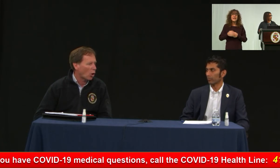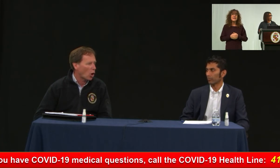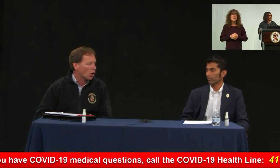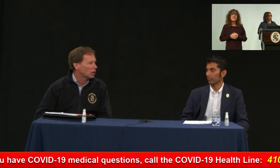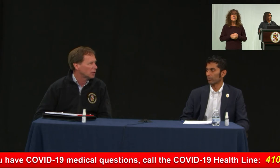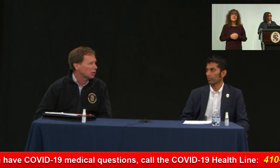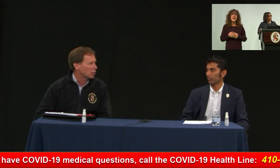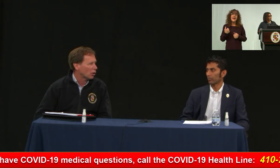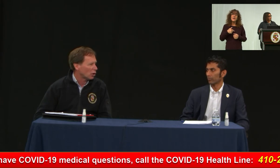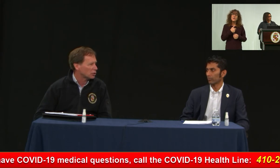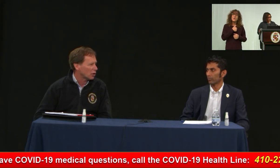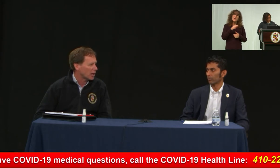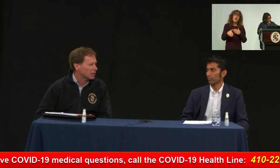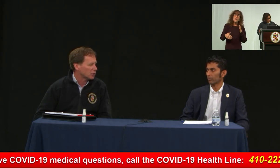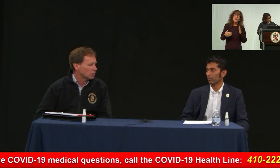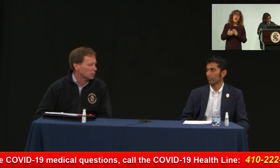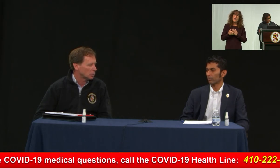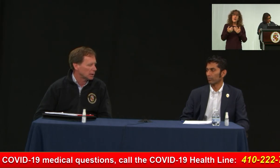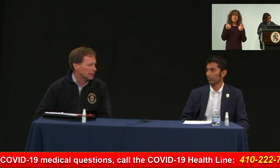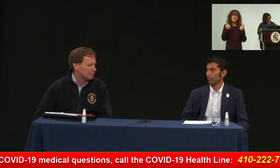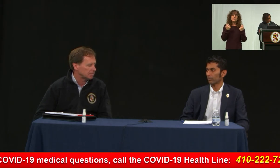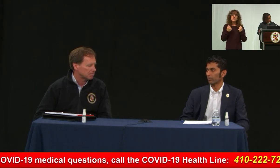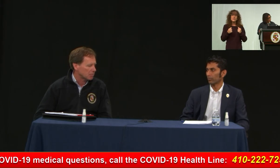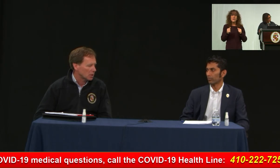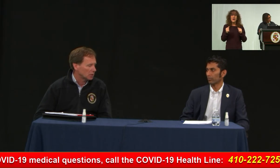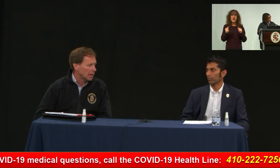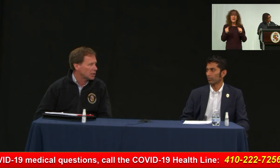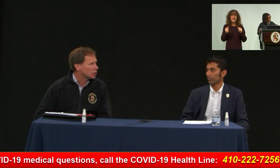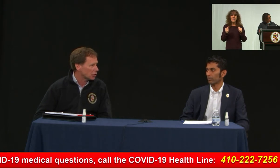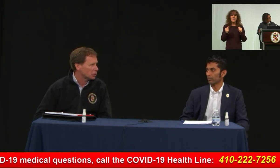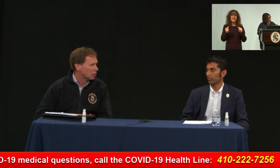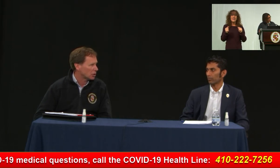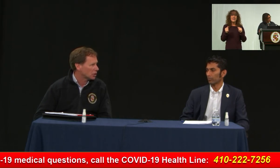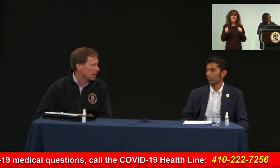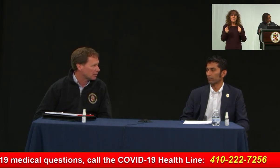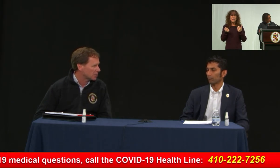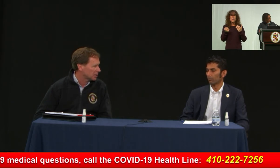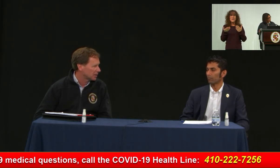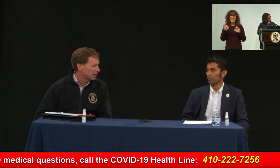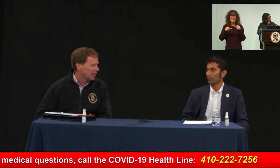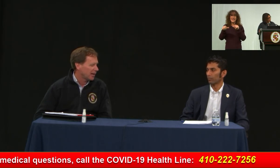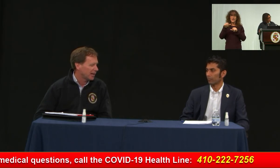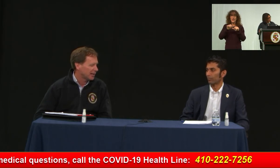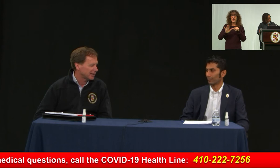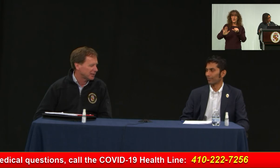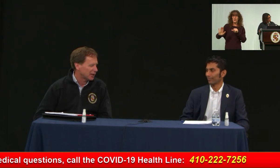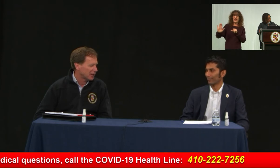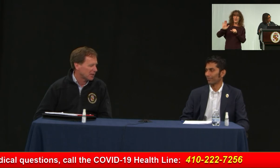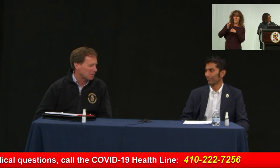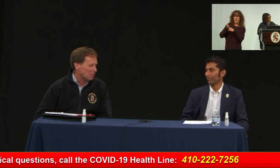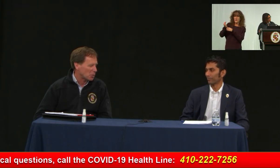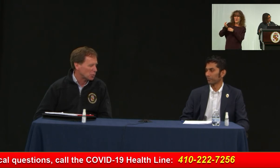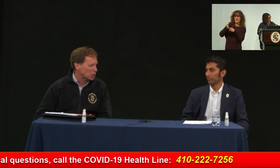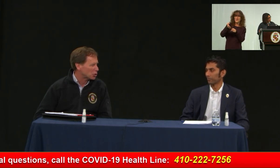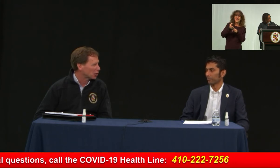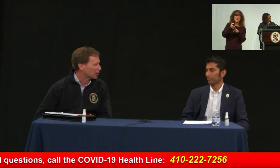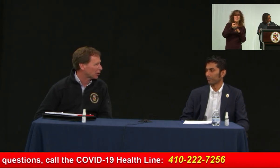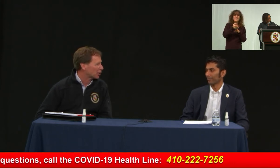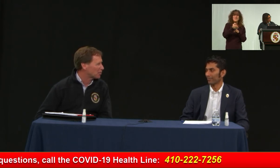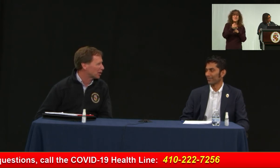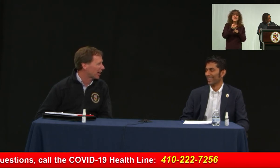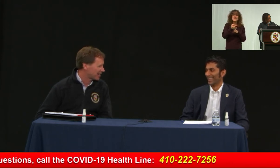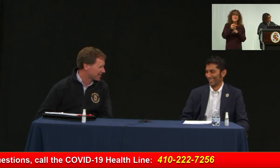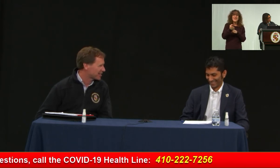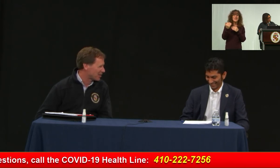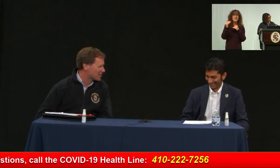and we're all trying to. Let each other do our jobs and restrict